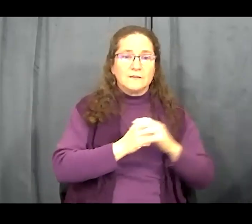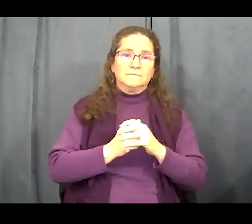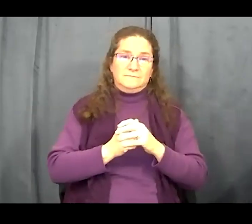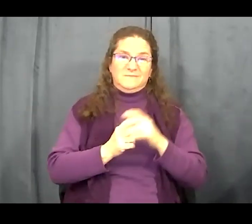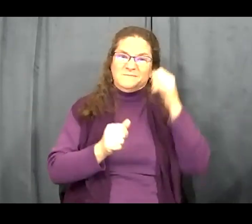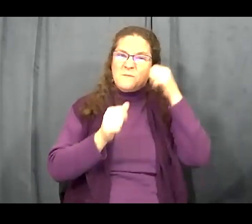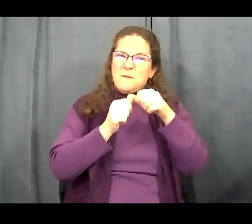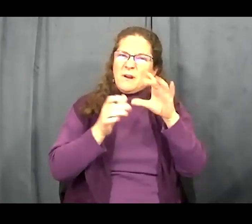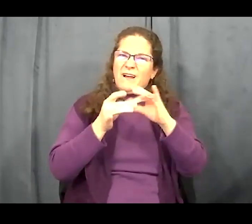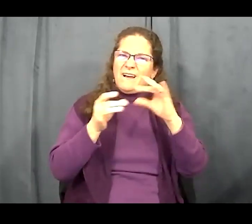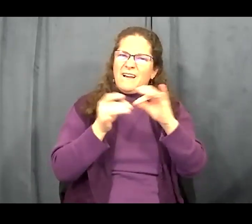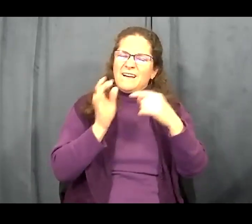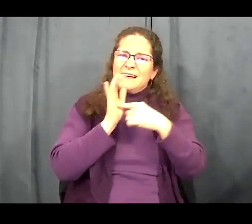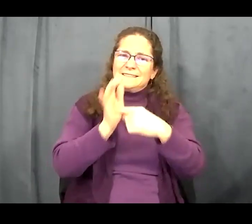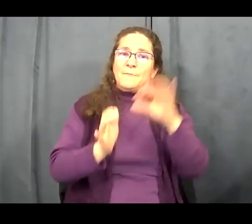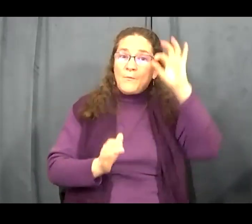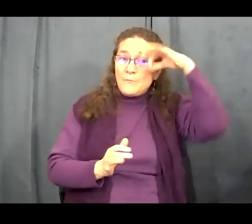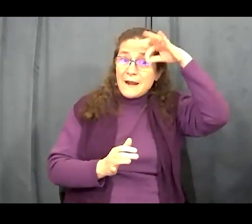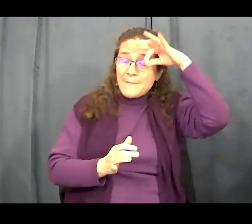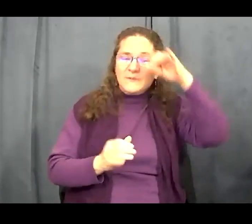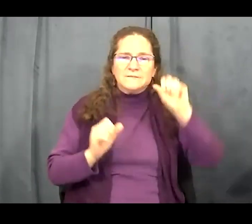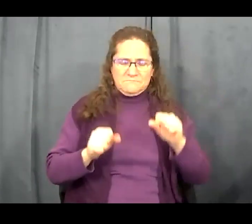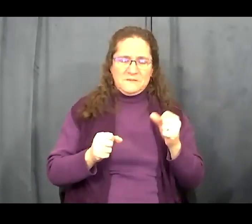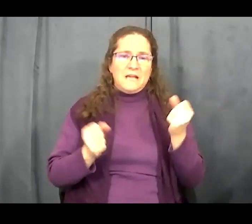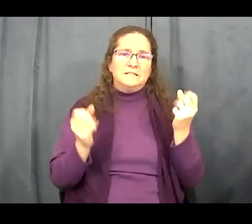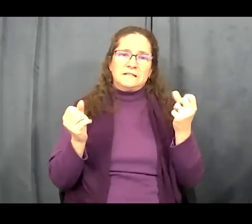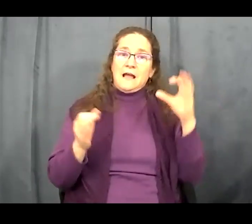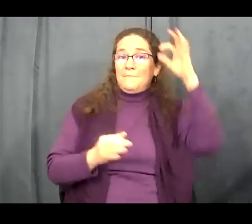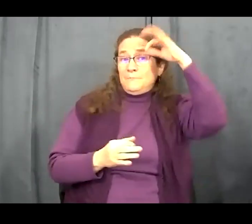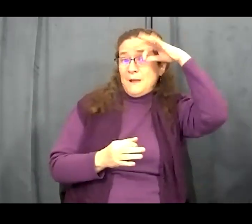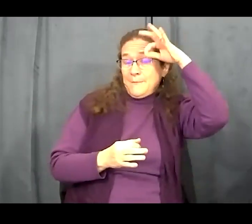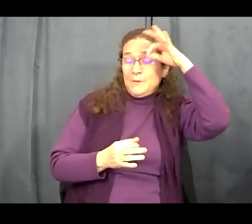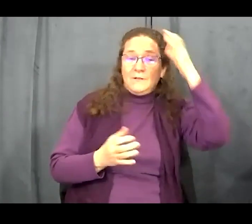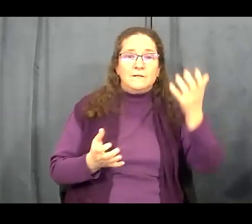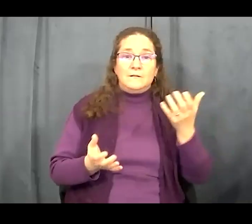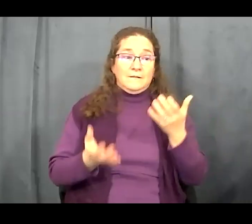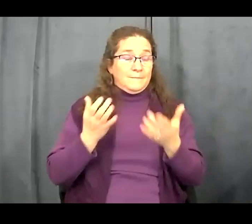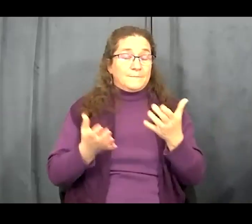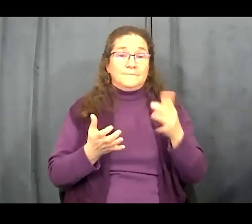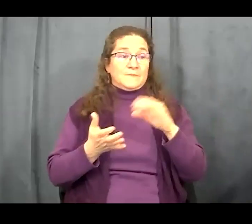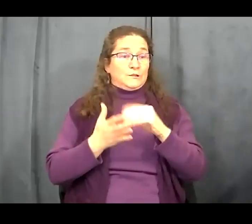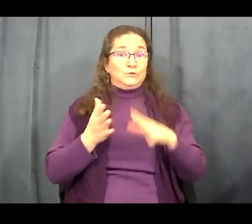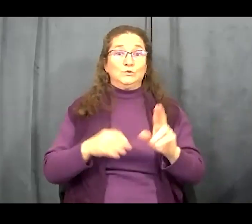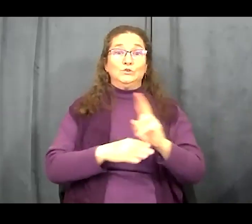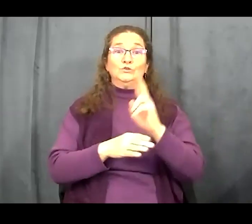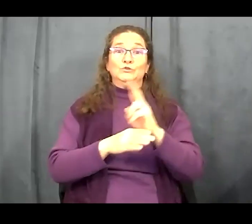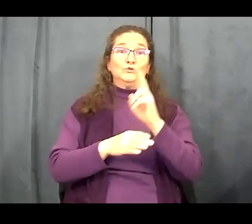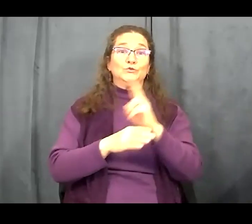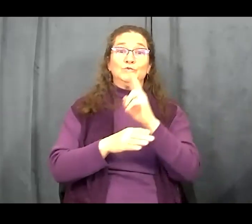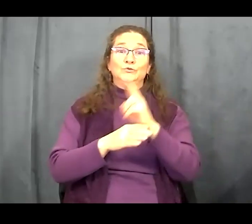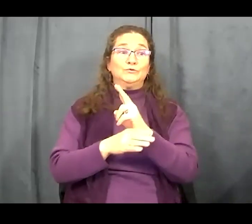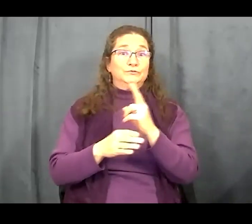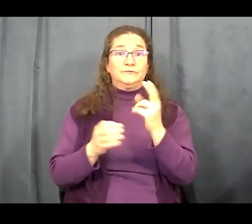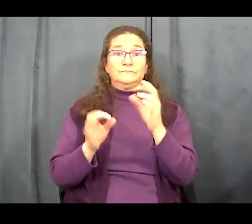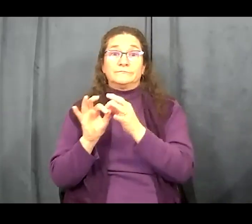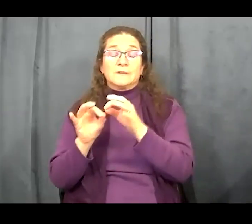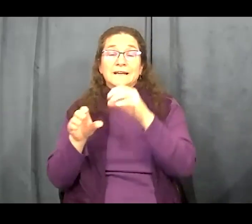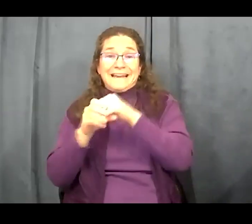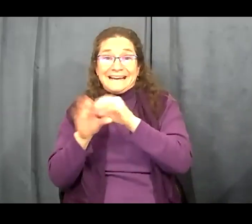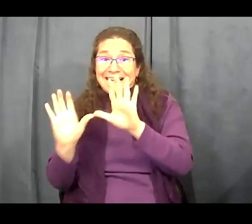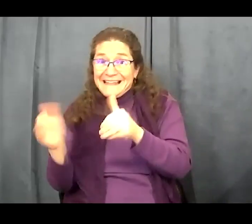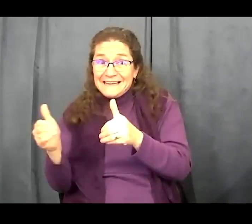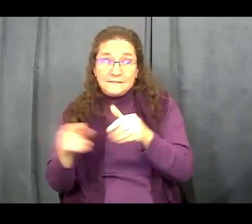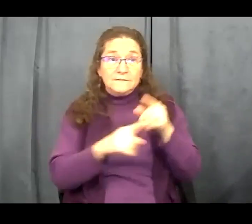pineapple. I could sign pineapple. I may be a student that's using an interpreter in the classroom whose family is not a native